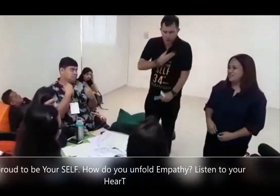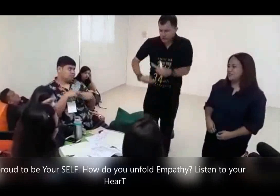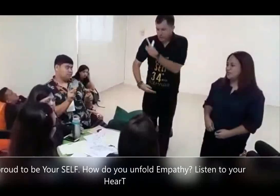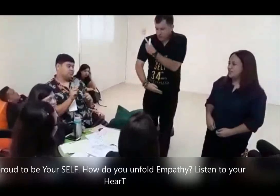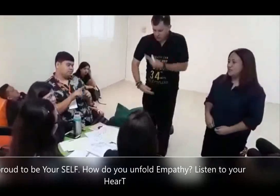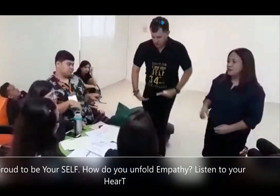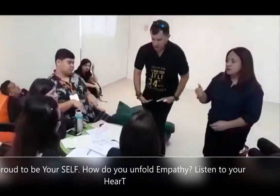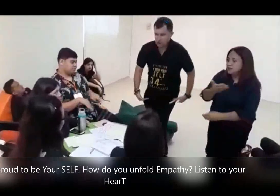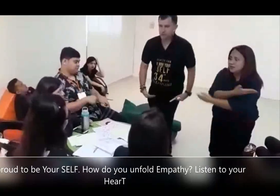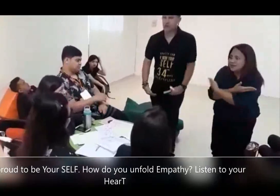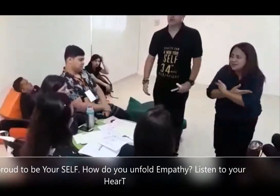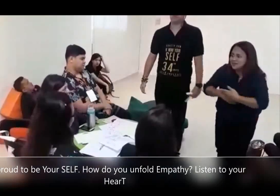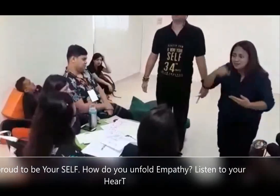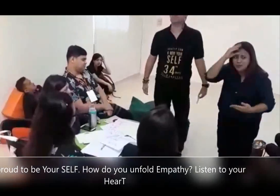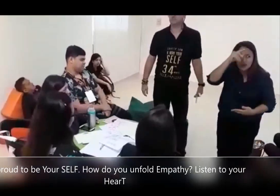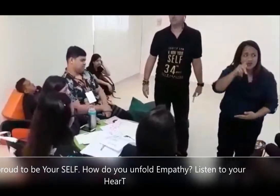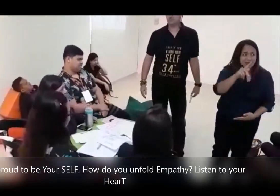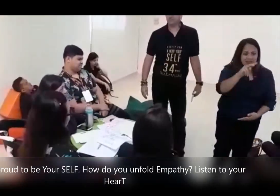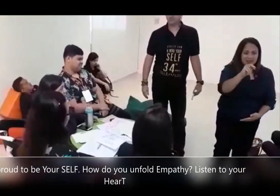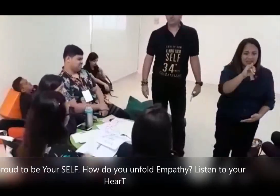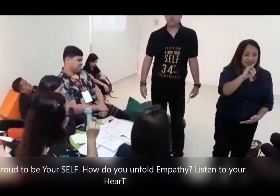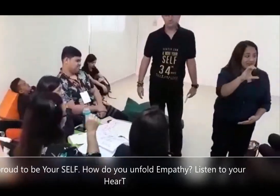Okay. Nick Vujicic is not free.